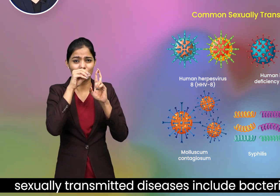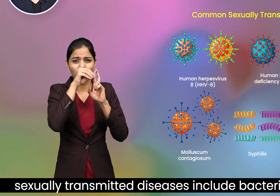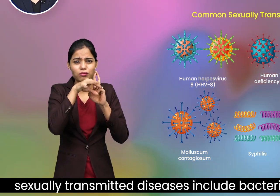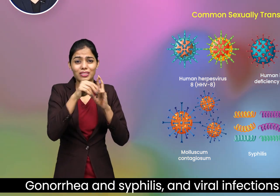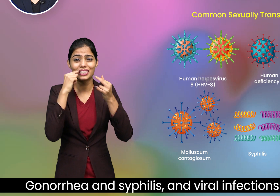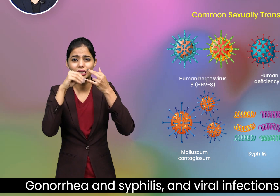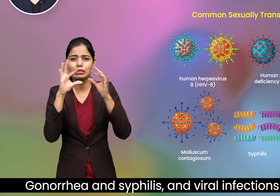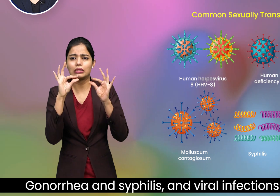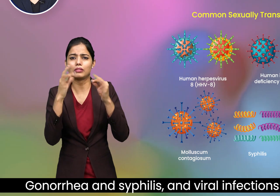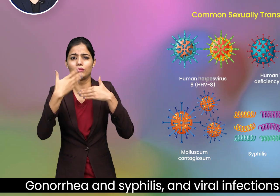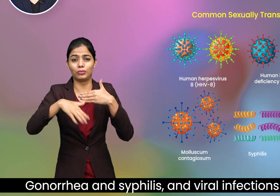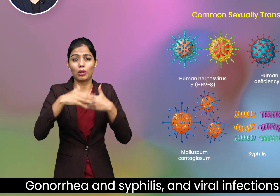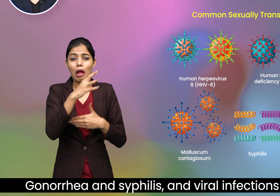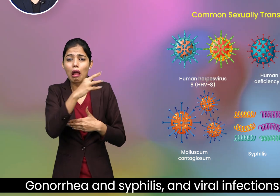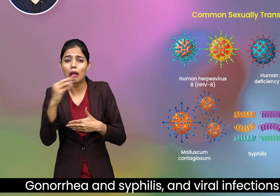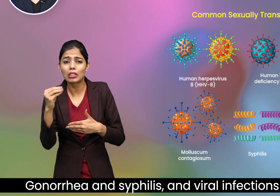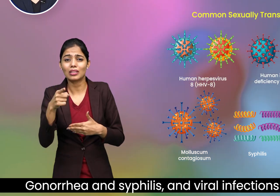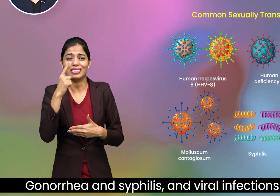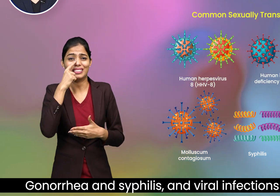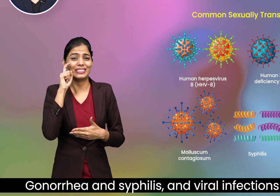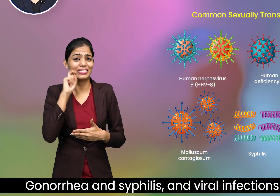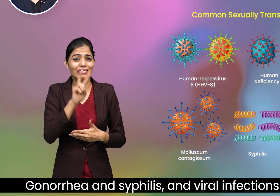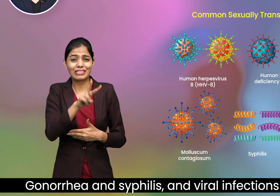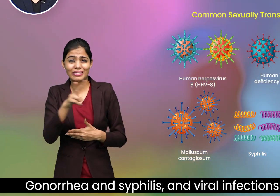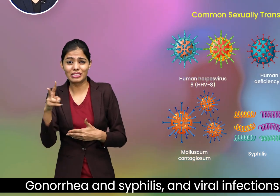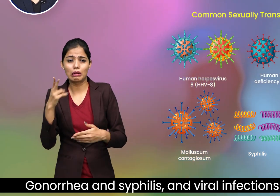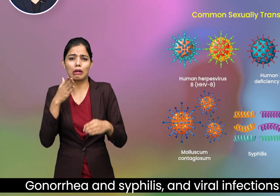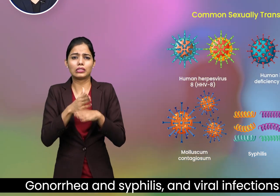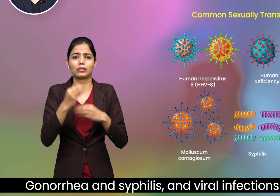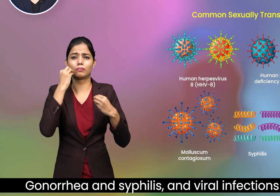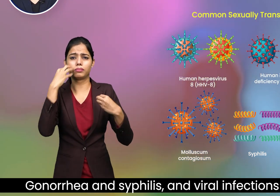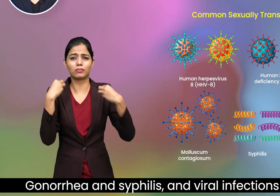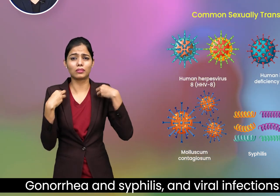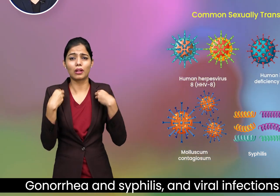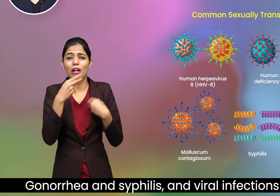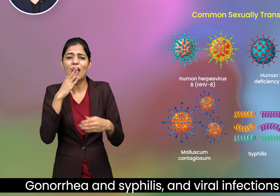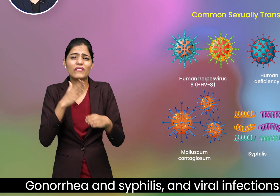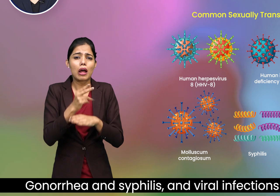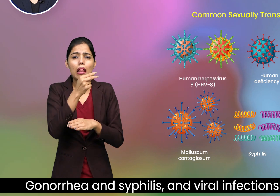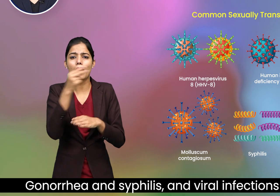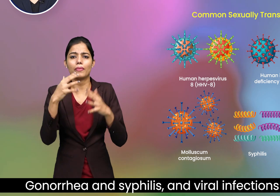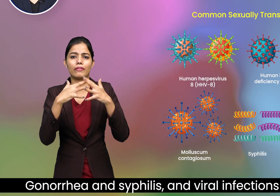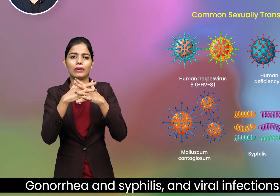such as gonorrhea and syphilis,